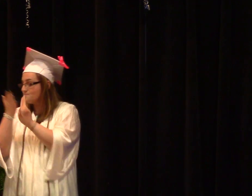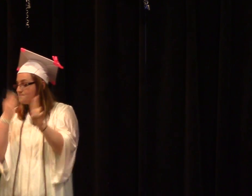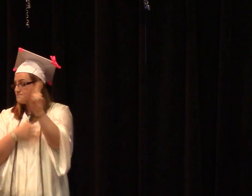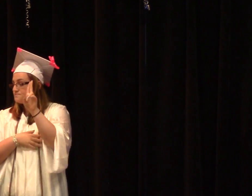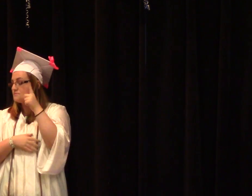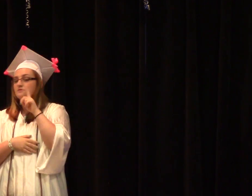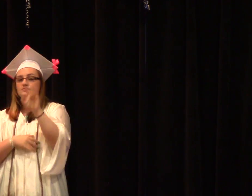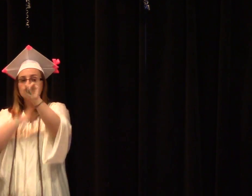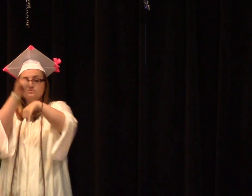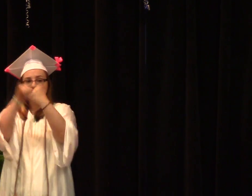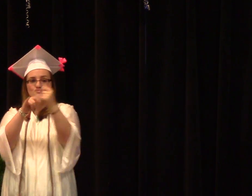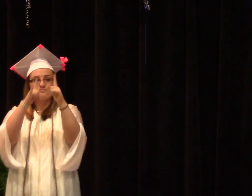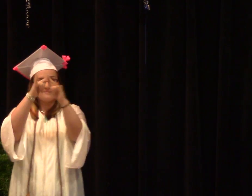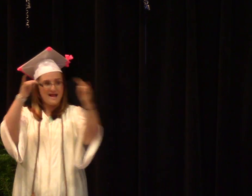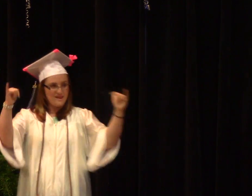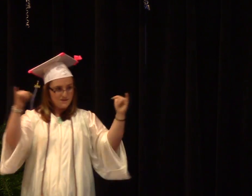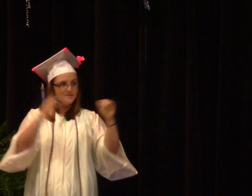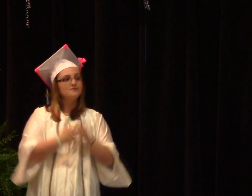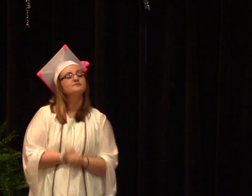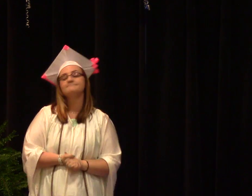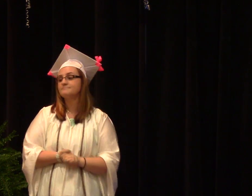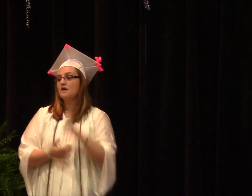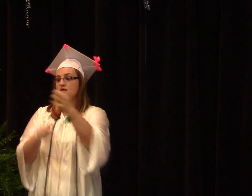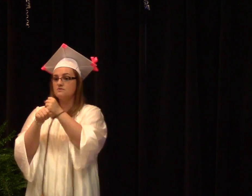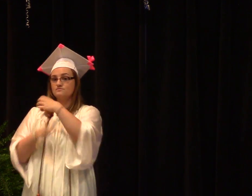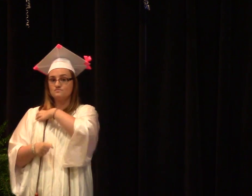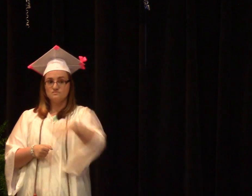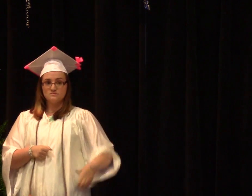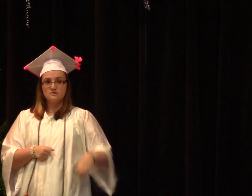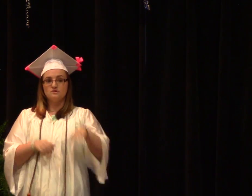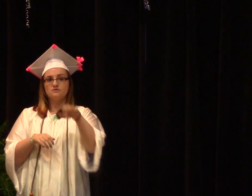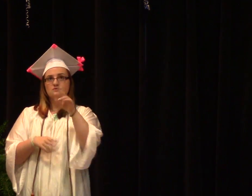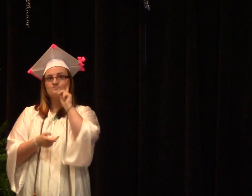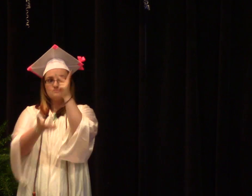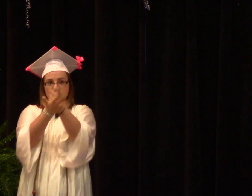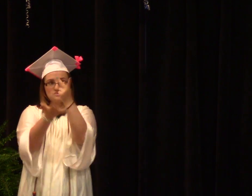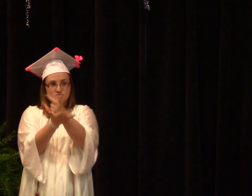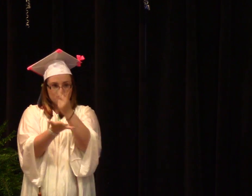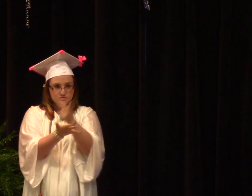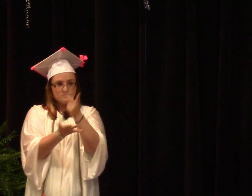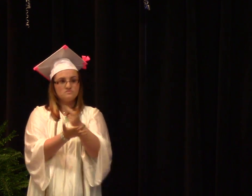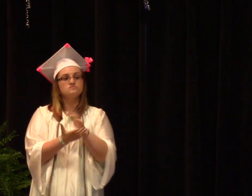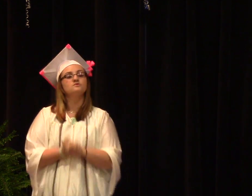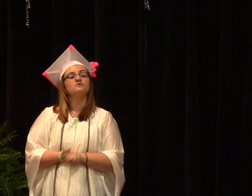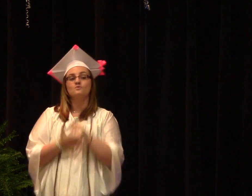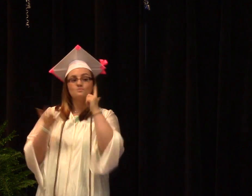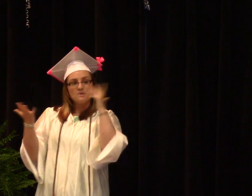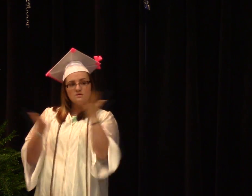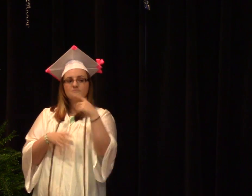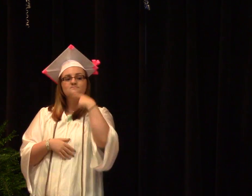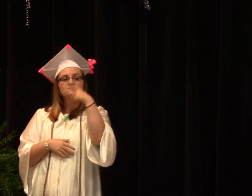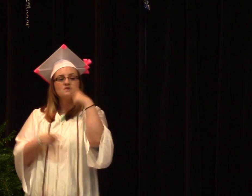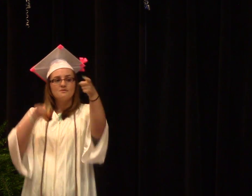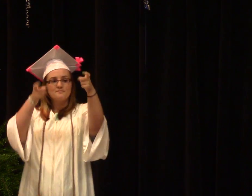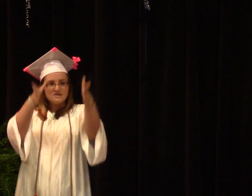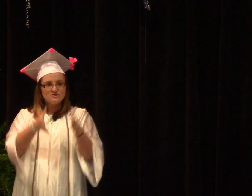Heather received her bachelor's degree in international relations from Brown University and a master's in